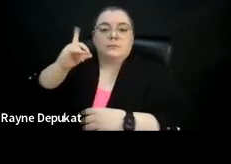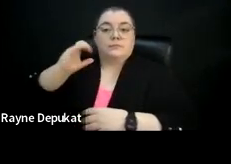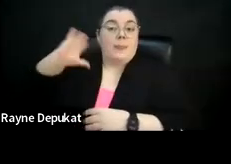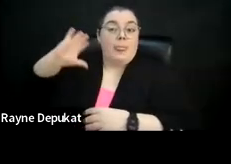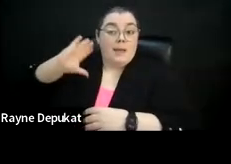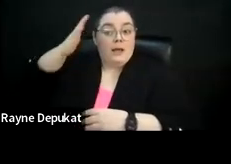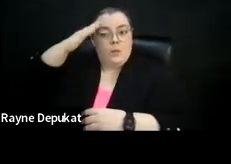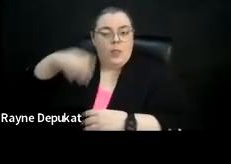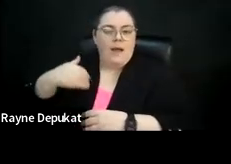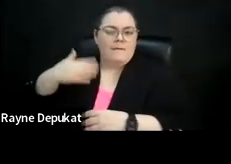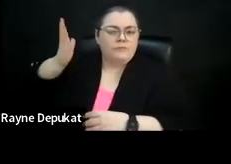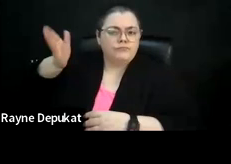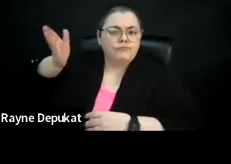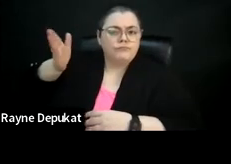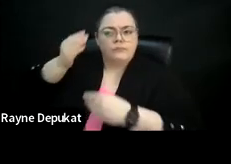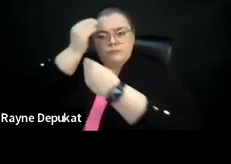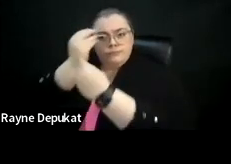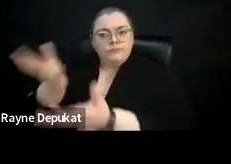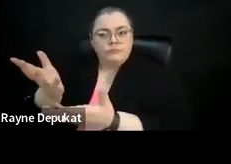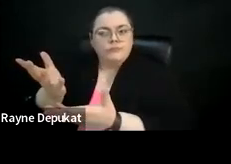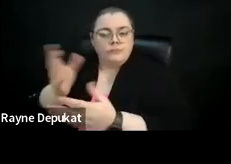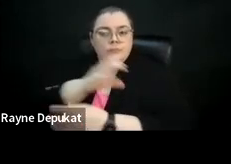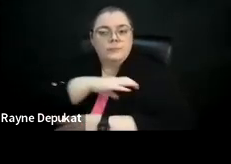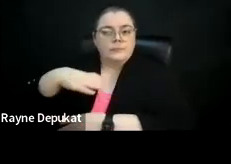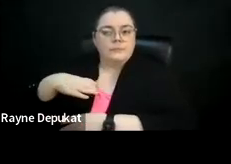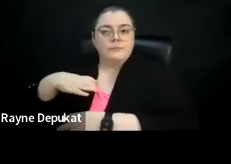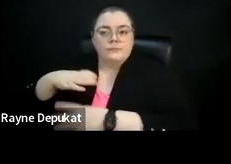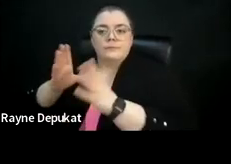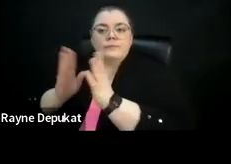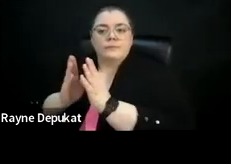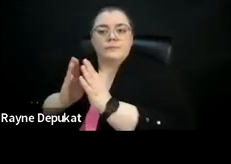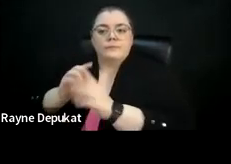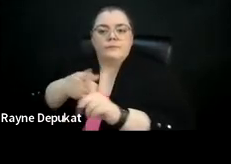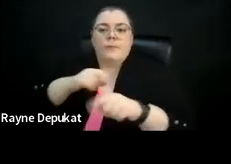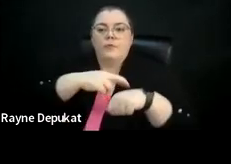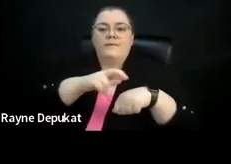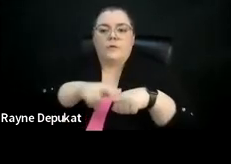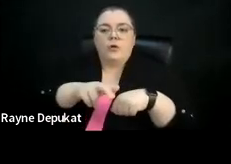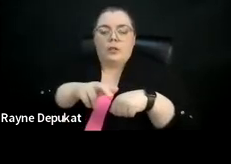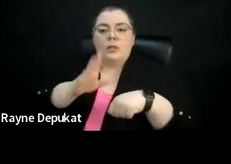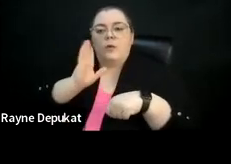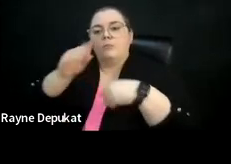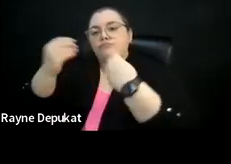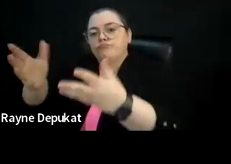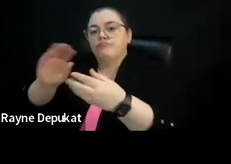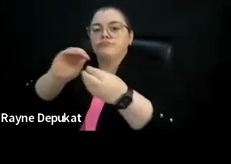commissioners. Because in the past, we had some sort of presentation made at the meeting from the